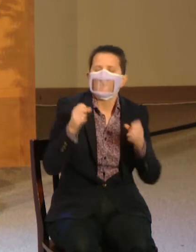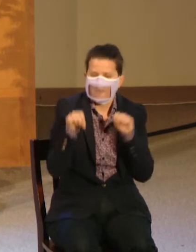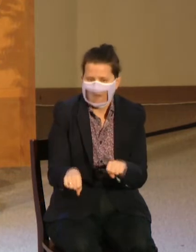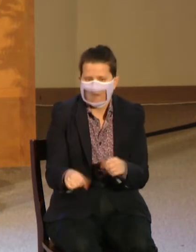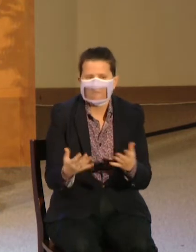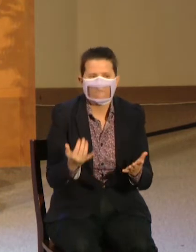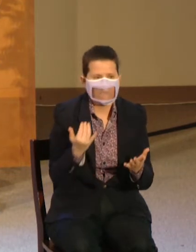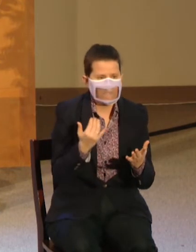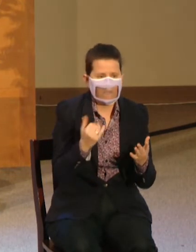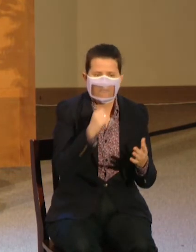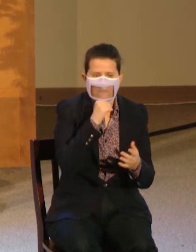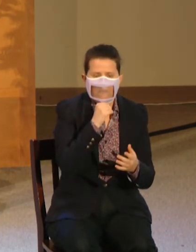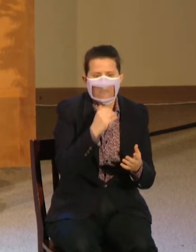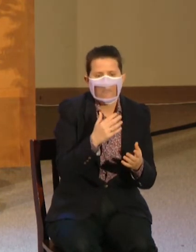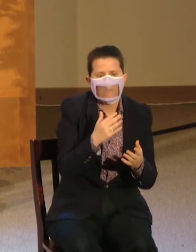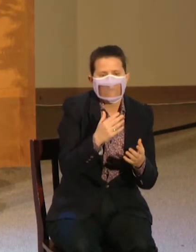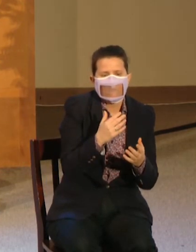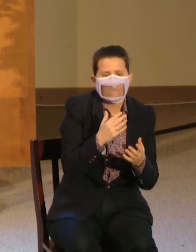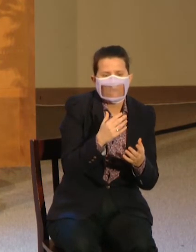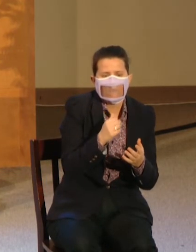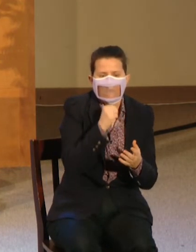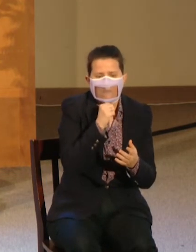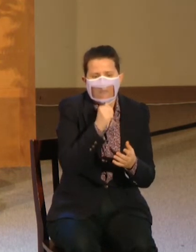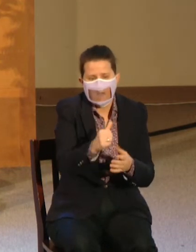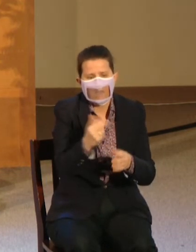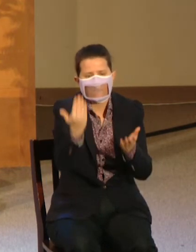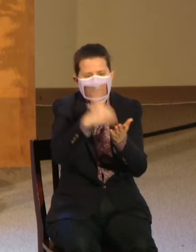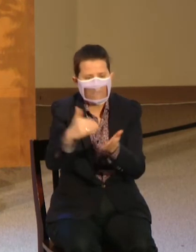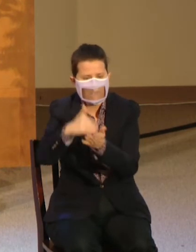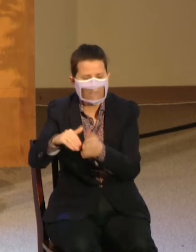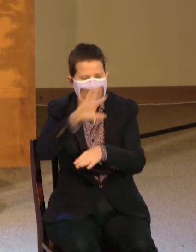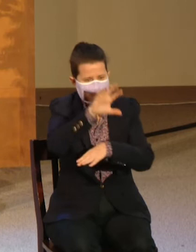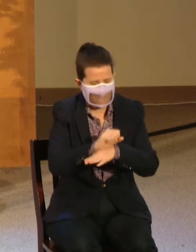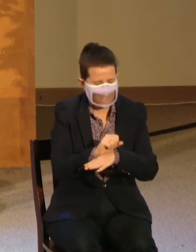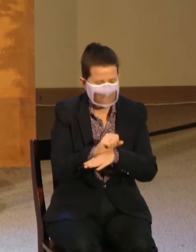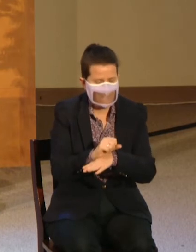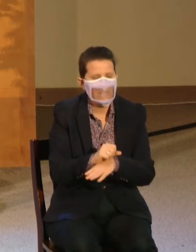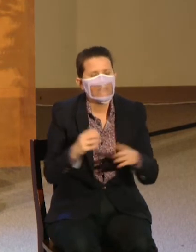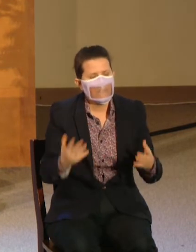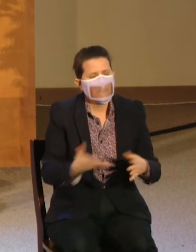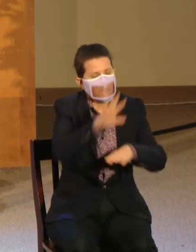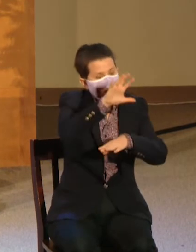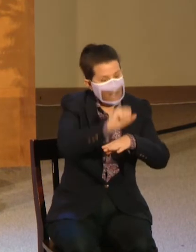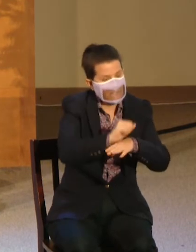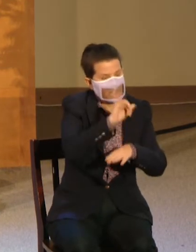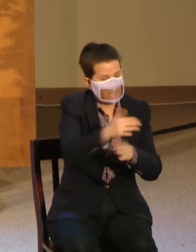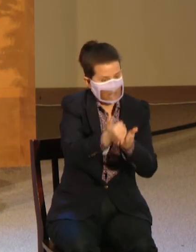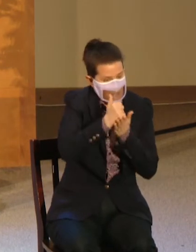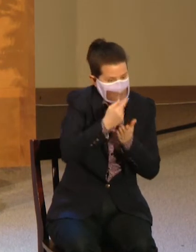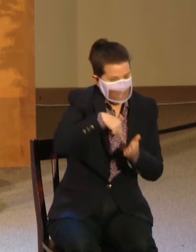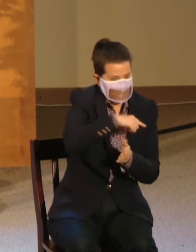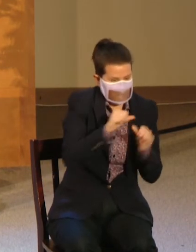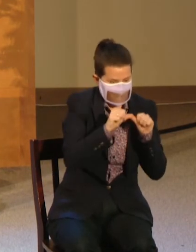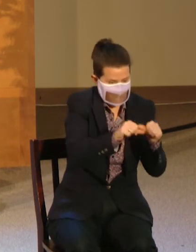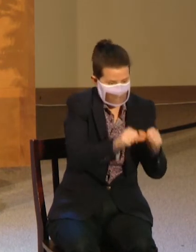habits we've learned from our past. Look for what in your life you are doing that is taking you higher and into a new dimension of growth